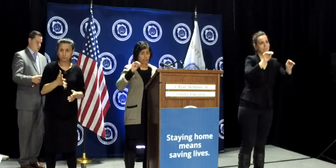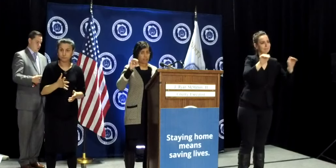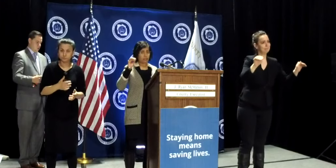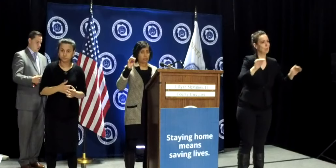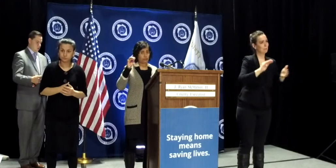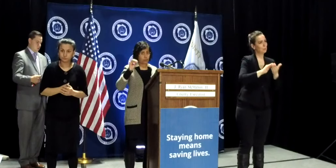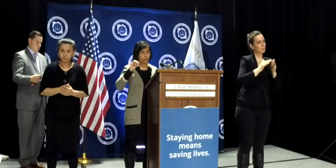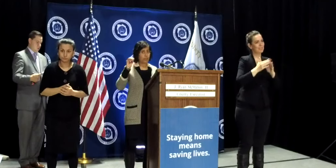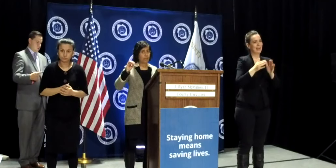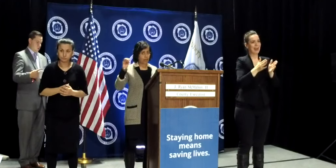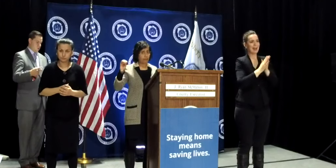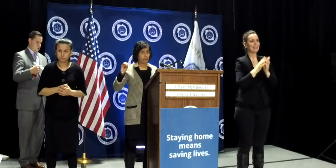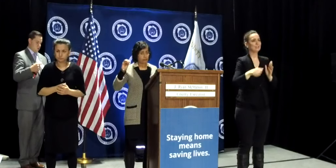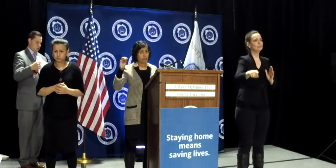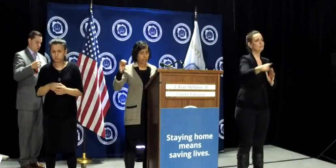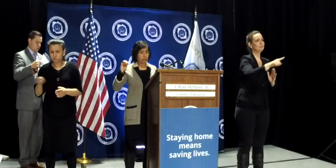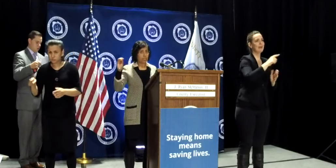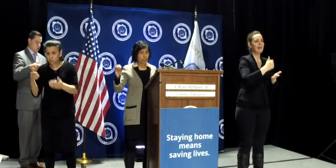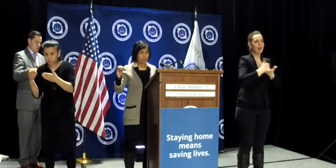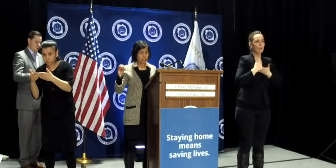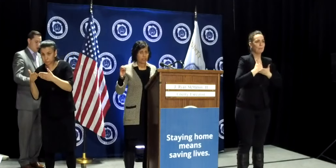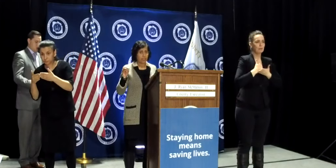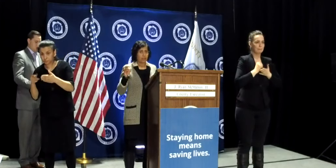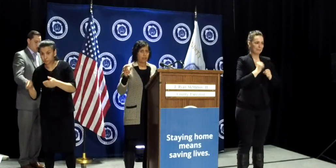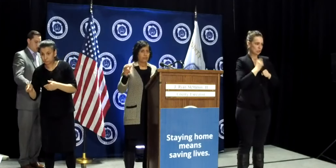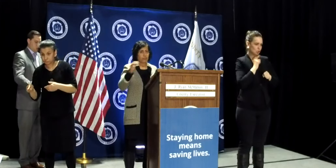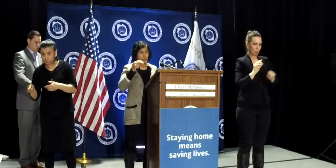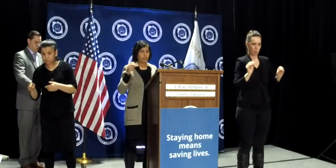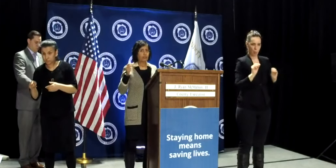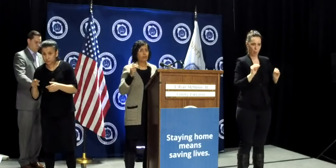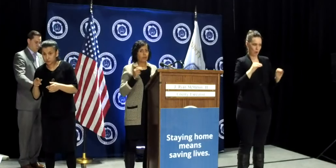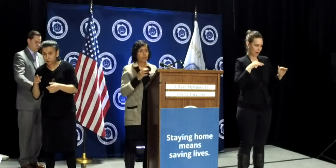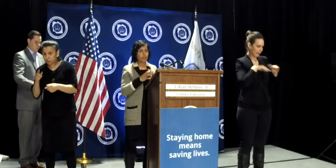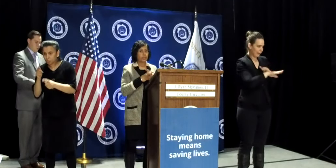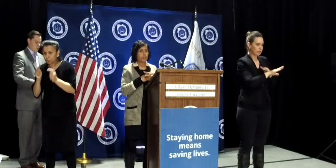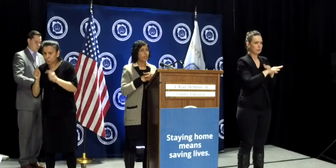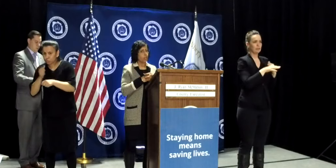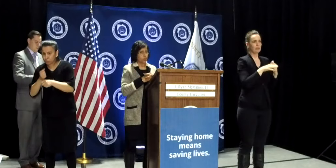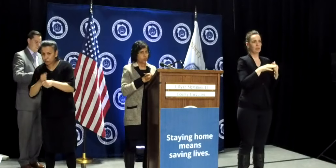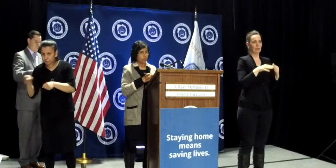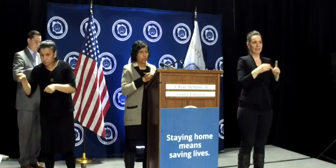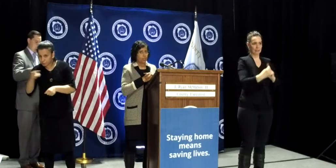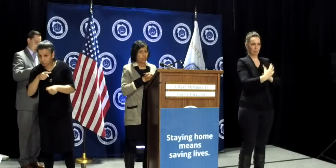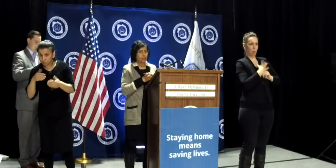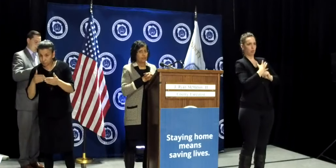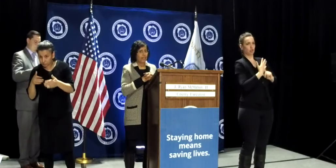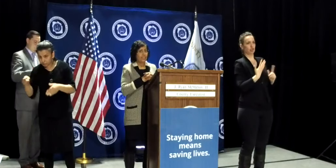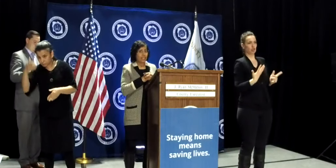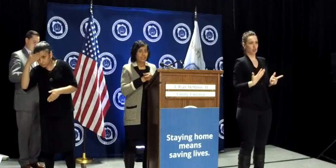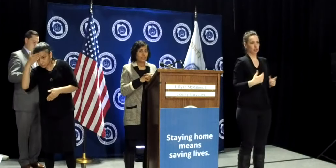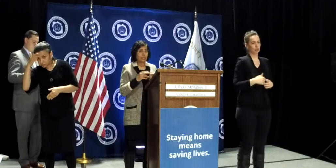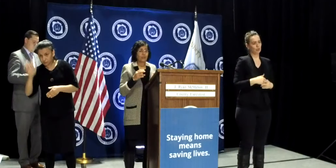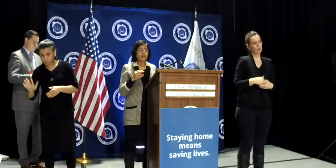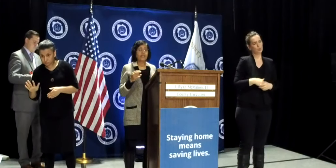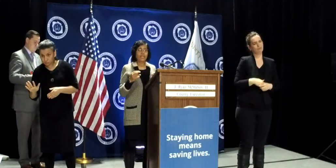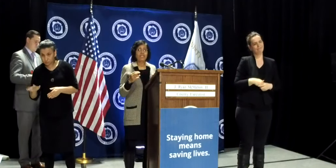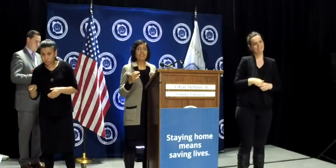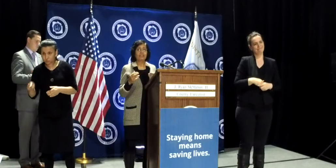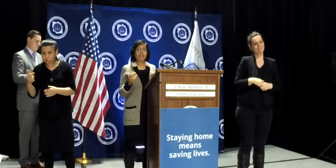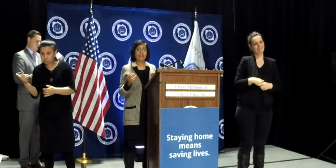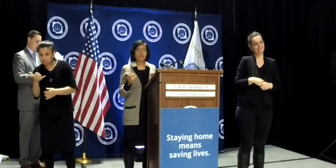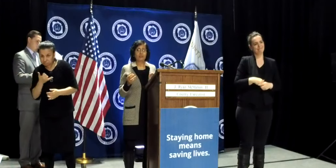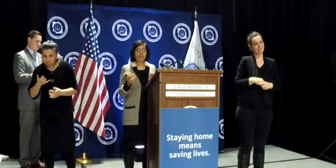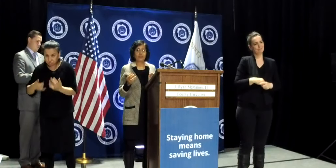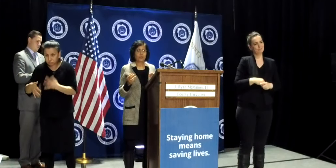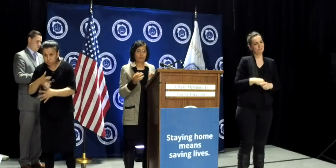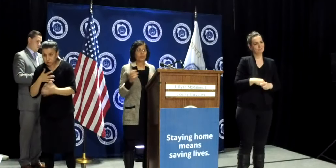closeness, yes, a few of them have become a case, but from the general public, no. And there won't be any